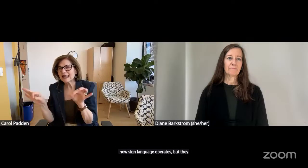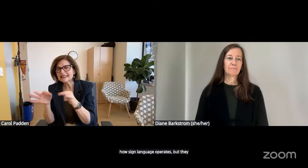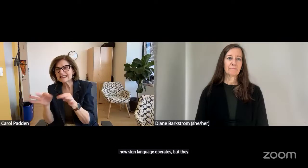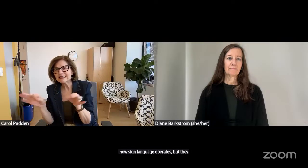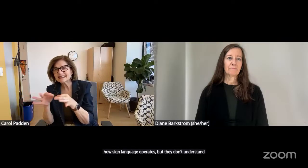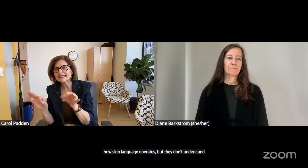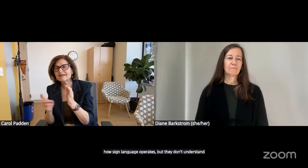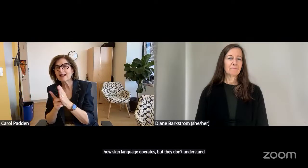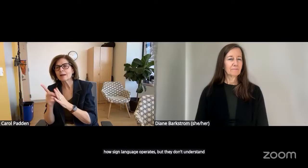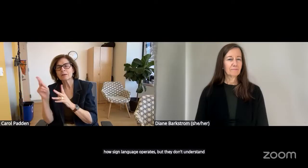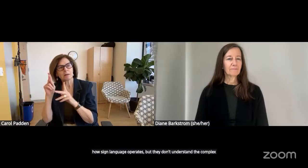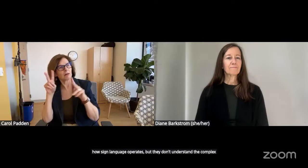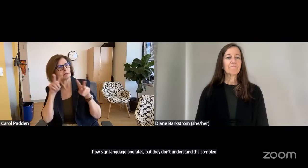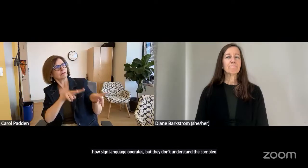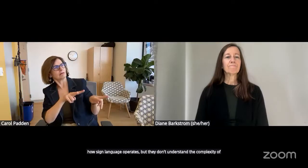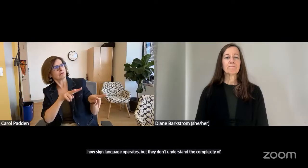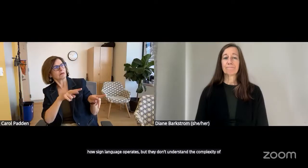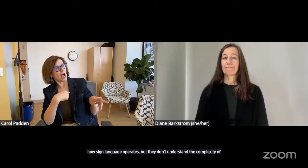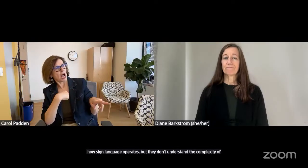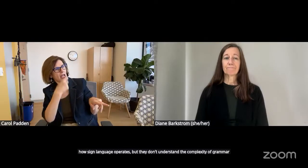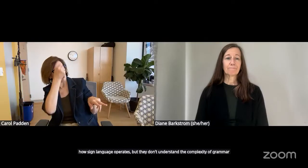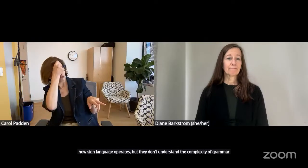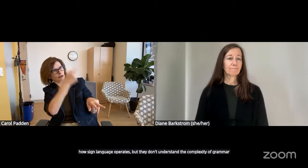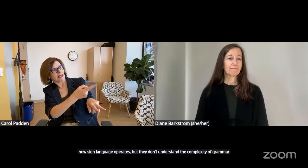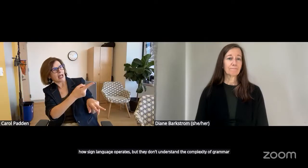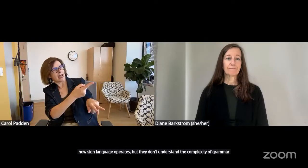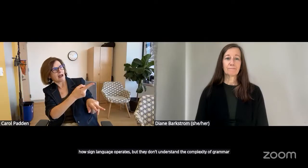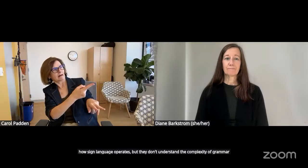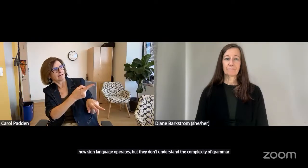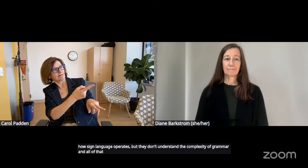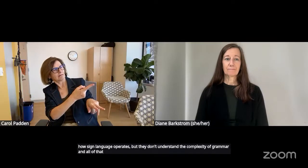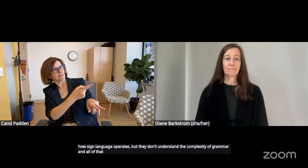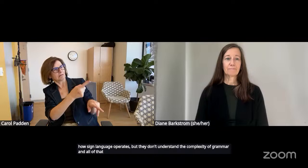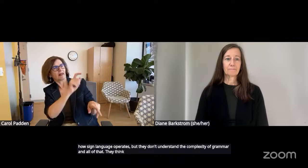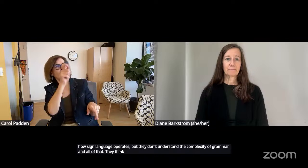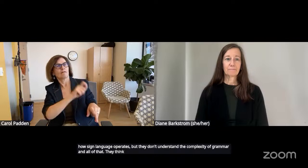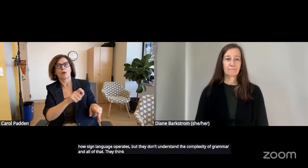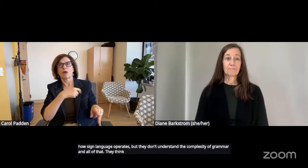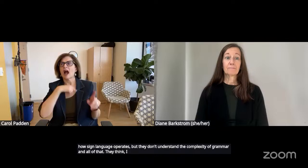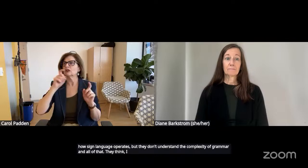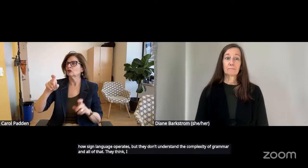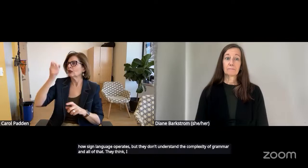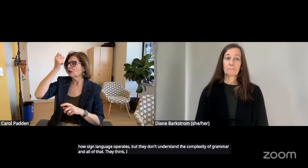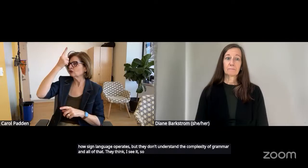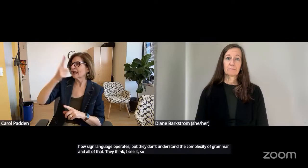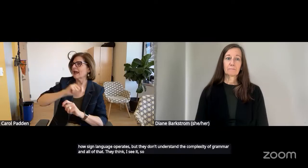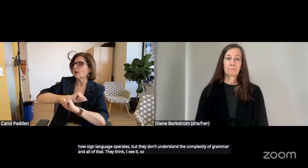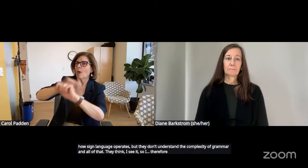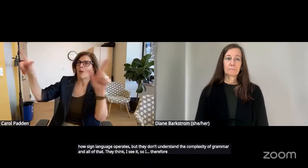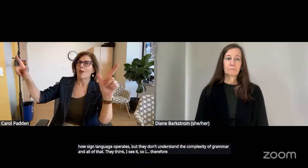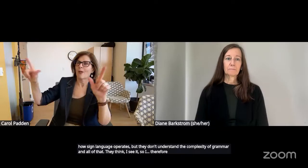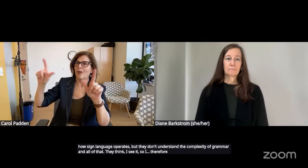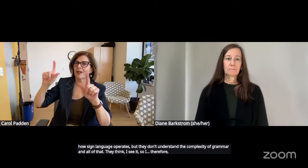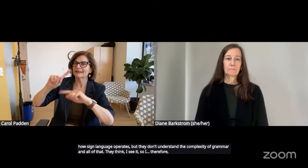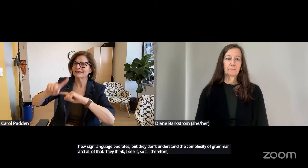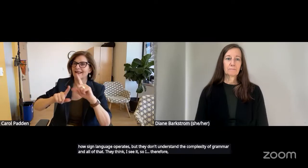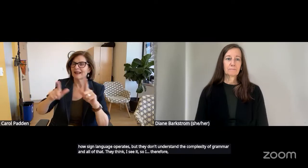the complexity of grammar and all of that. They think I see it, so I therefore I can understand it. I